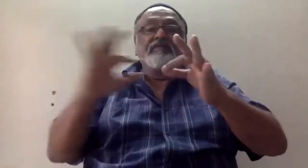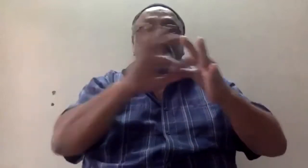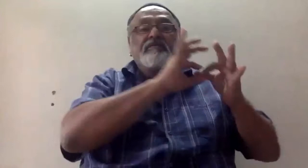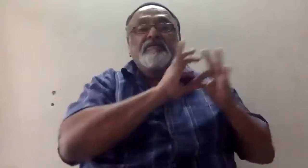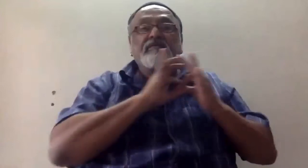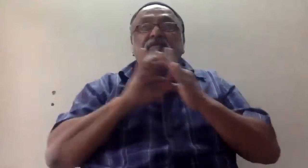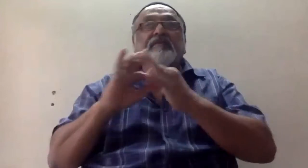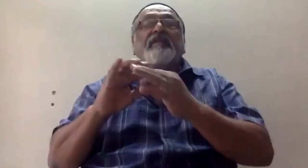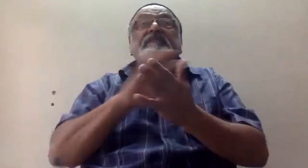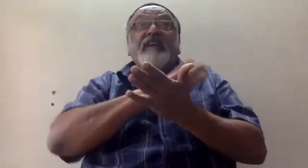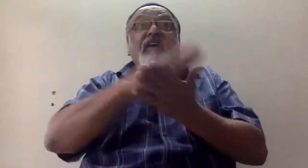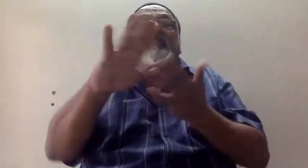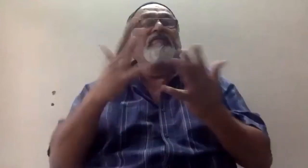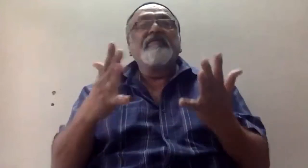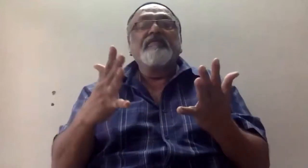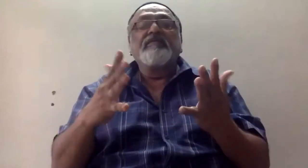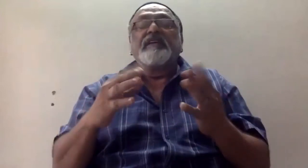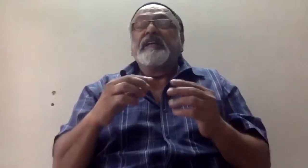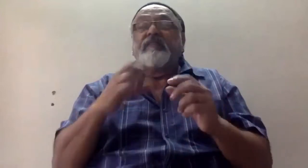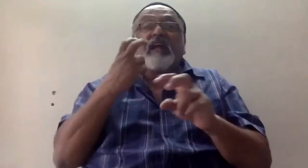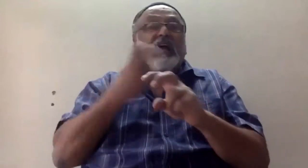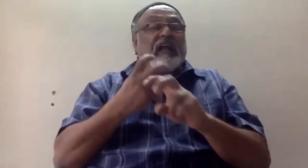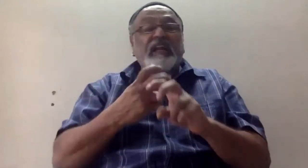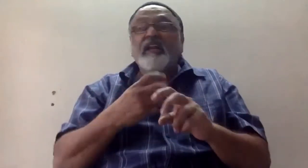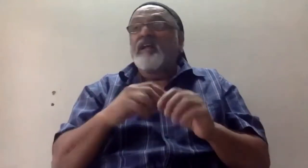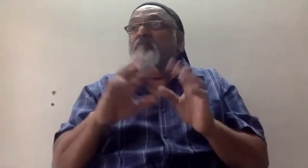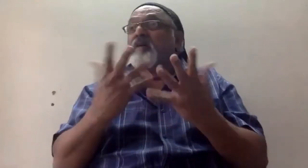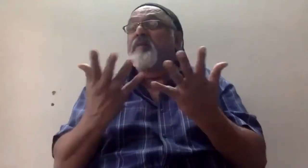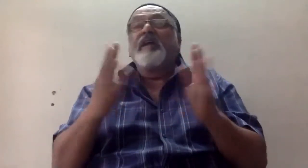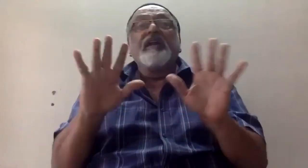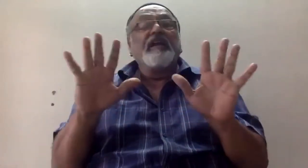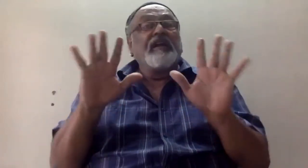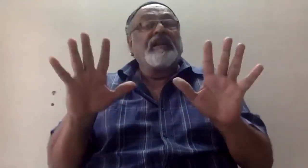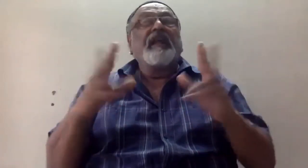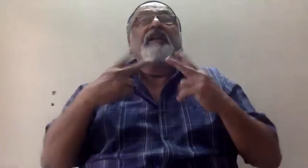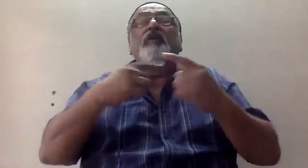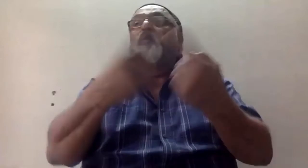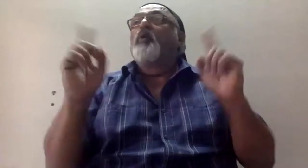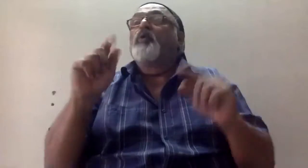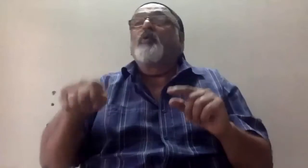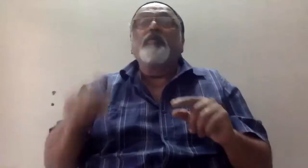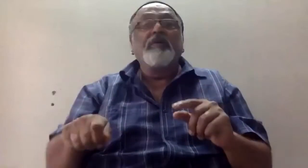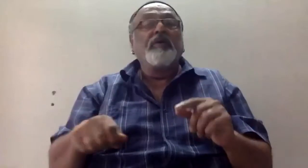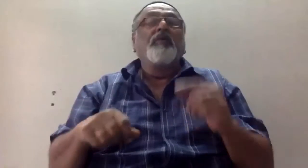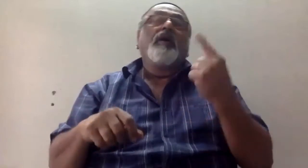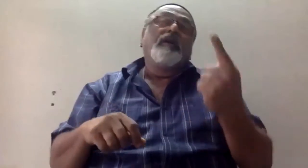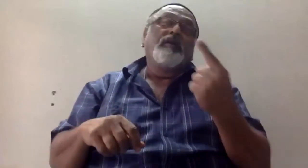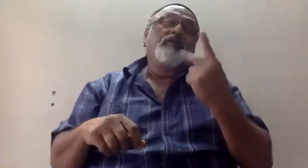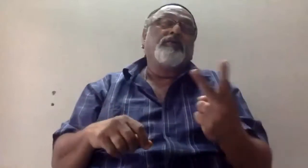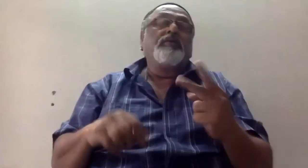that is to a courtroom. For example, out of 10 courtrooms, 1 or 2 would only have access to ramp, all others would be